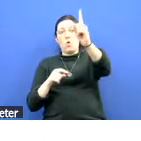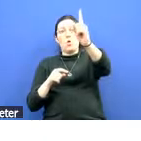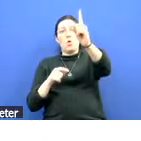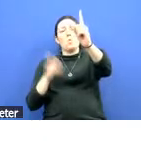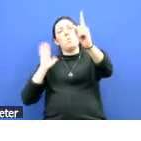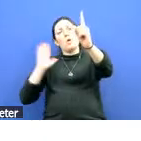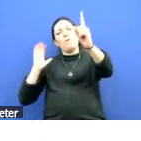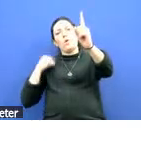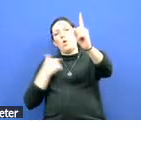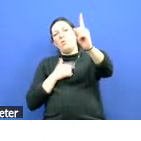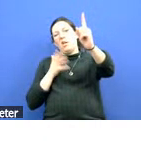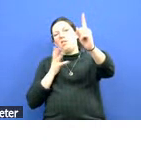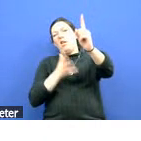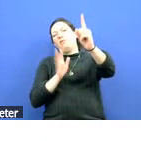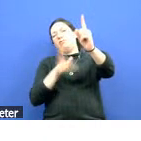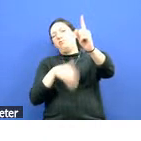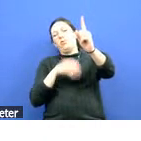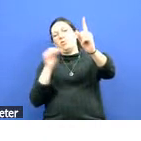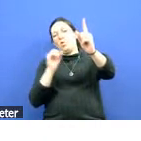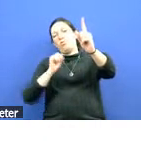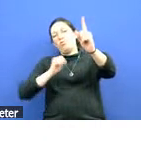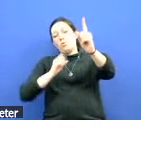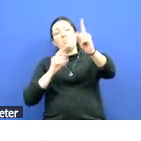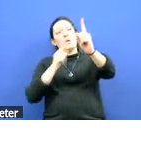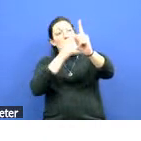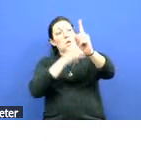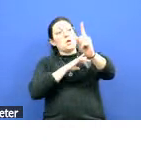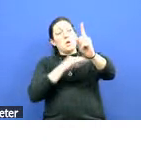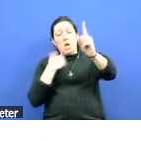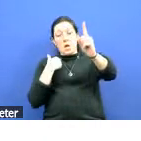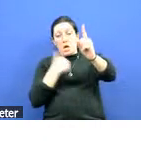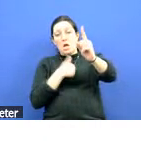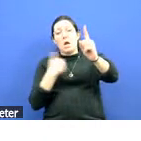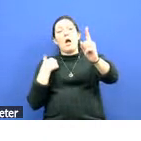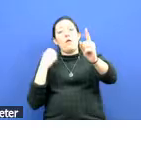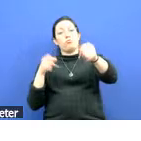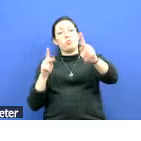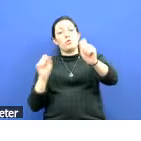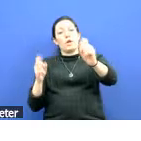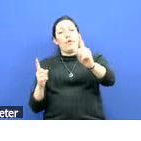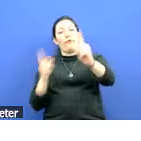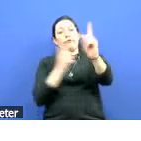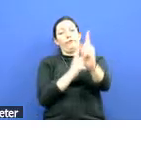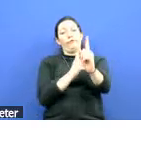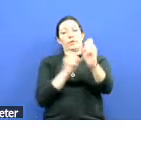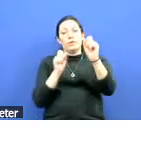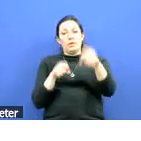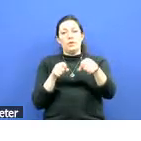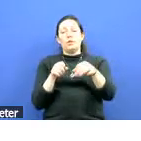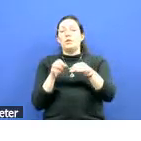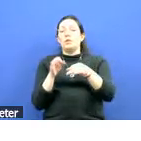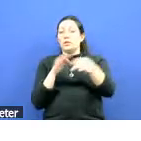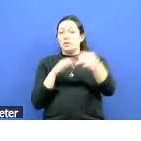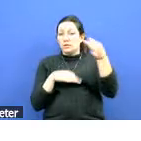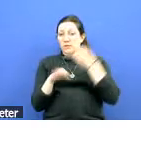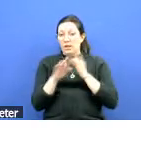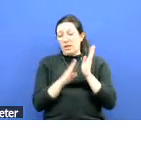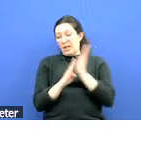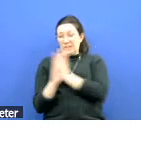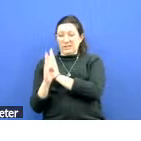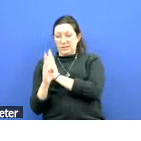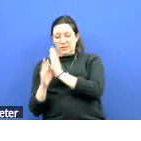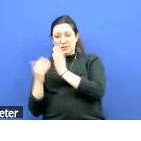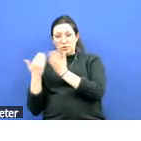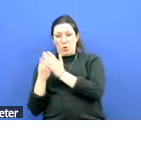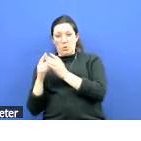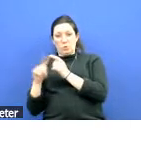do have to do that, there's just no room. But in areas like this where we had an opportunity to shift, rather than have this new easement go right up to people's back decks and have to